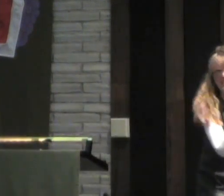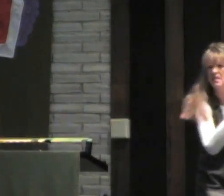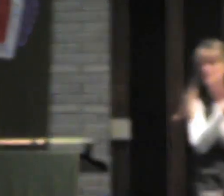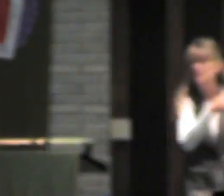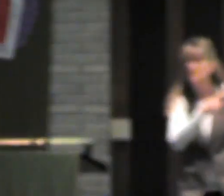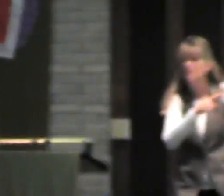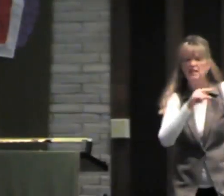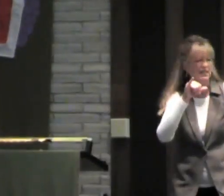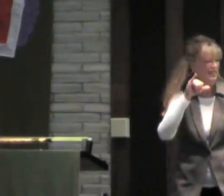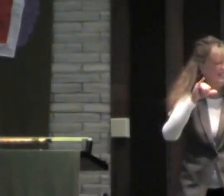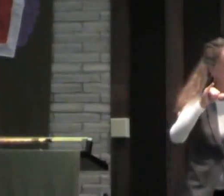cup